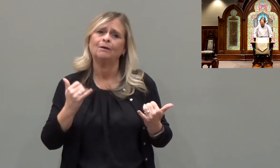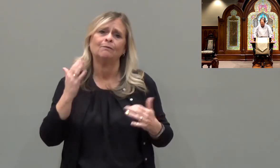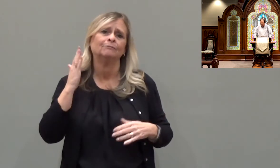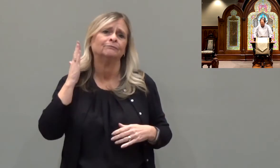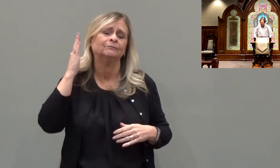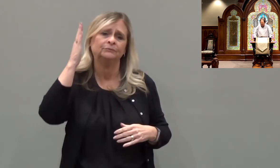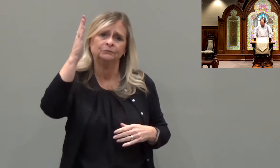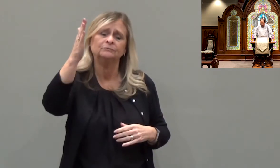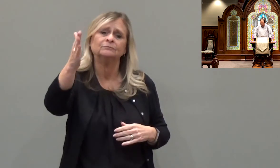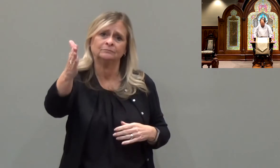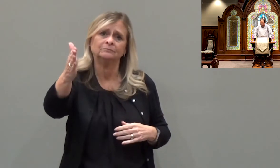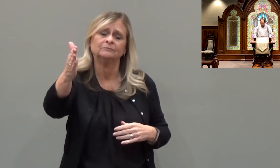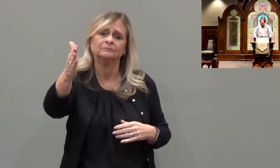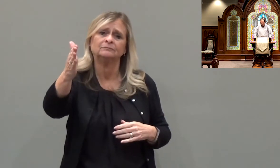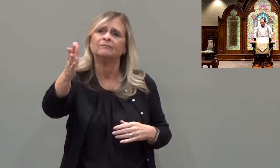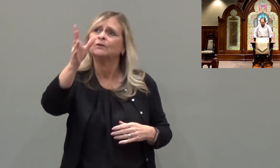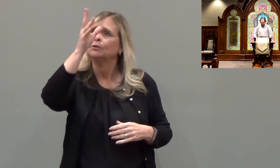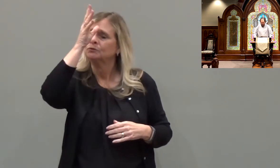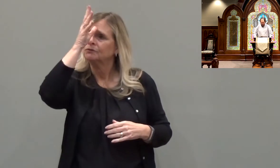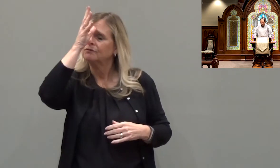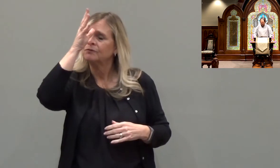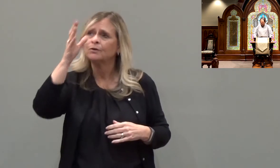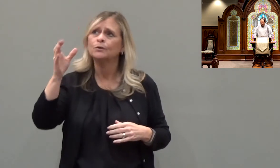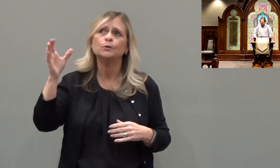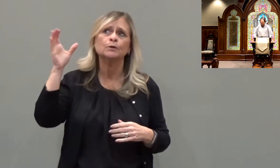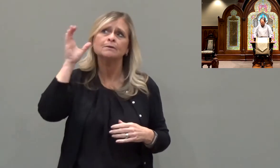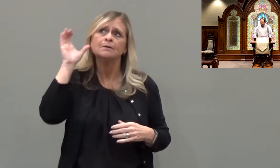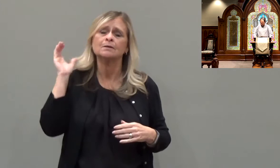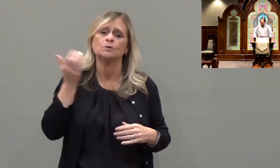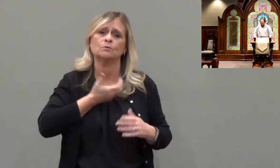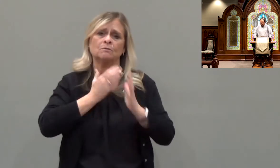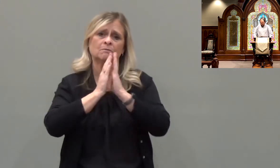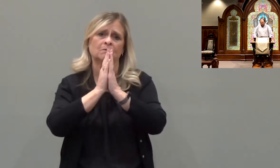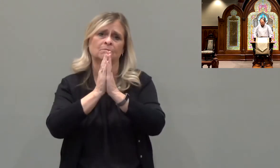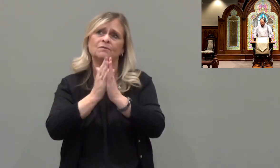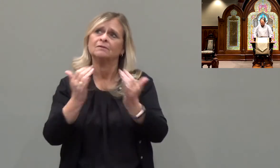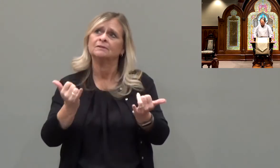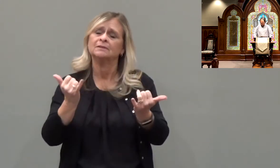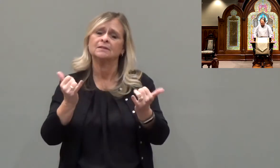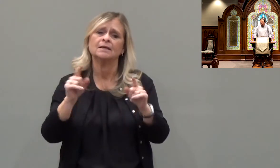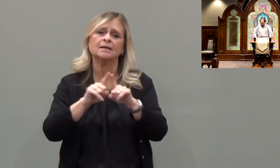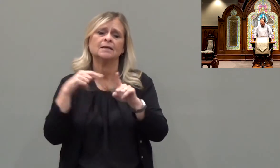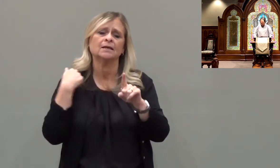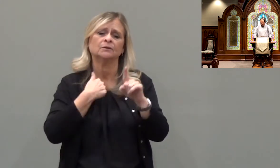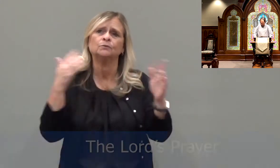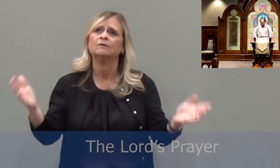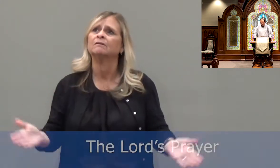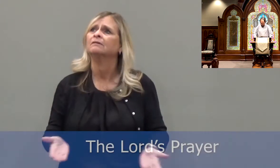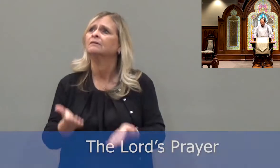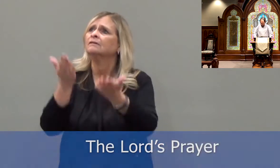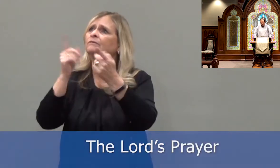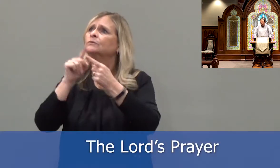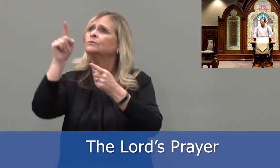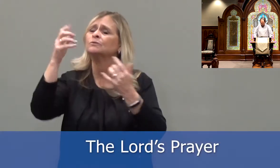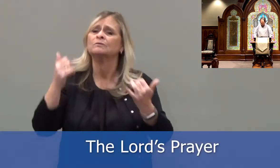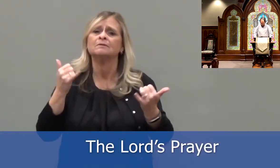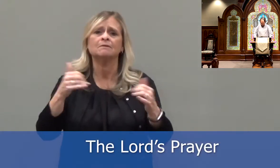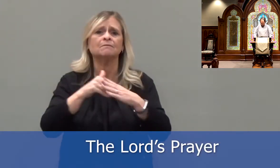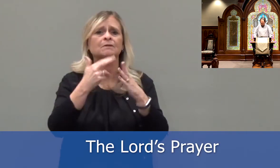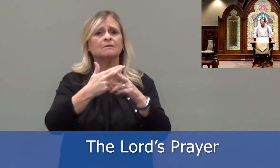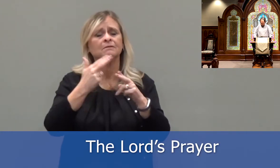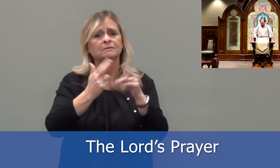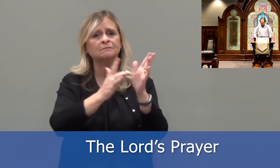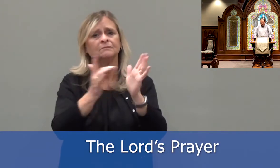come. And so, Father, hear our prayers today as we lift them to you now in the name of Jesus Christ